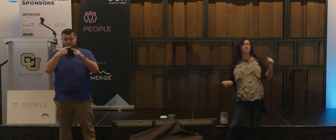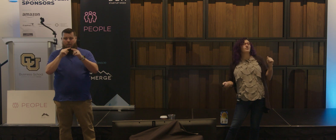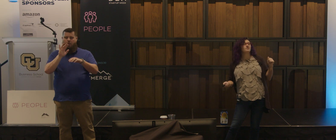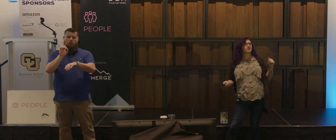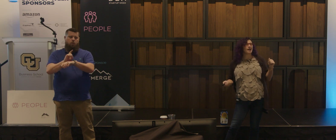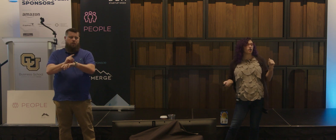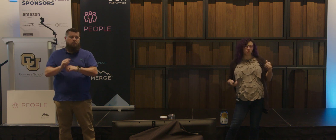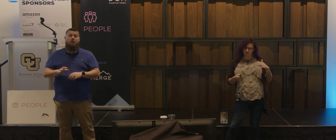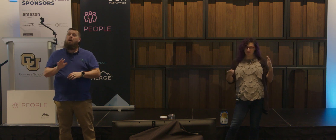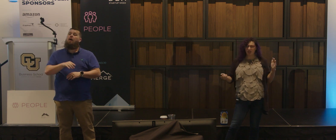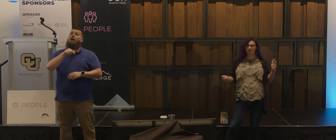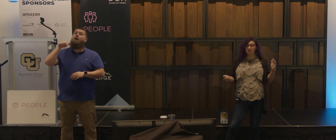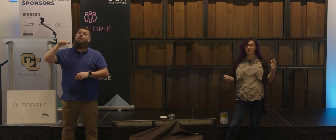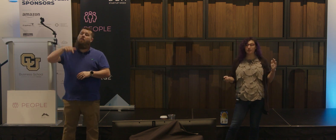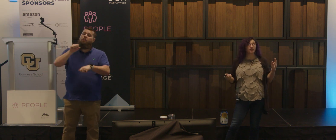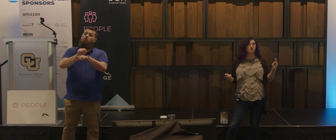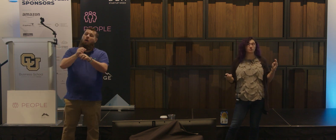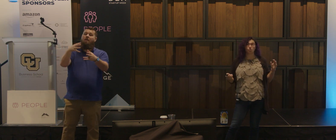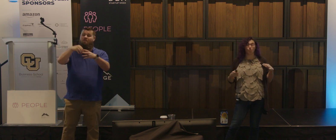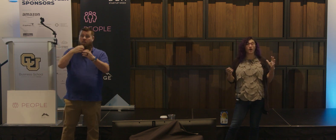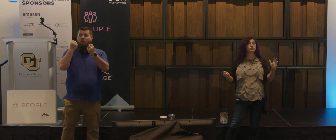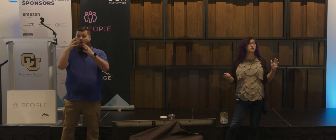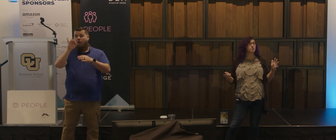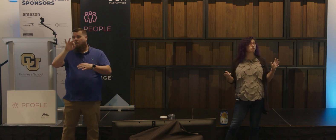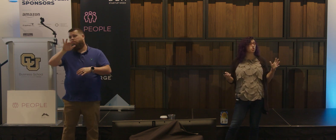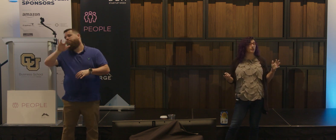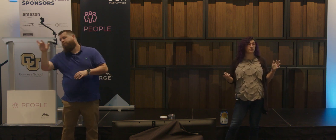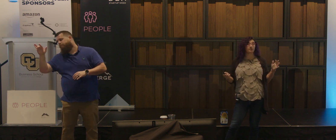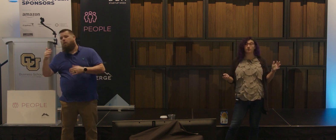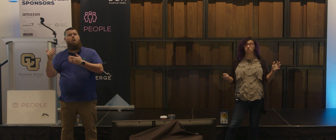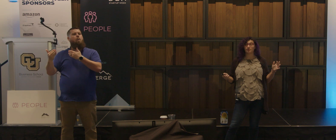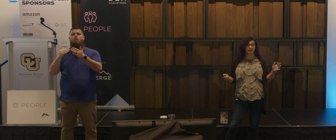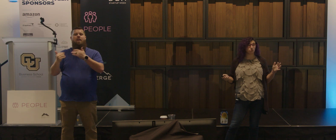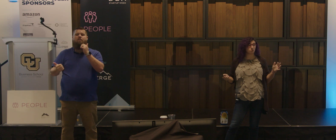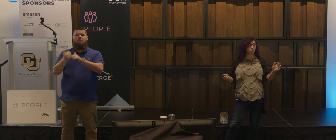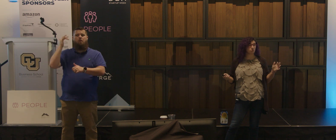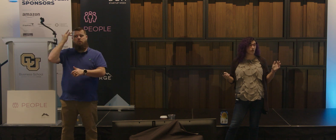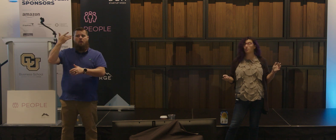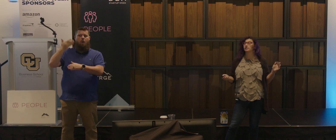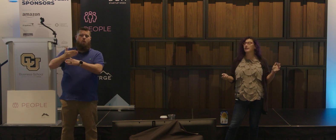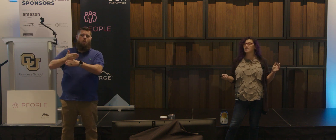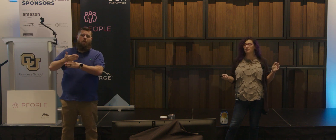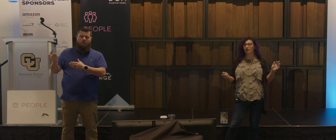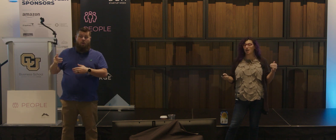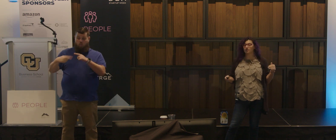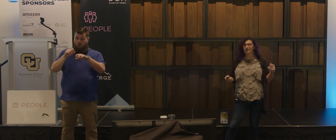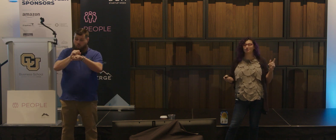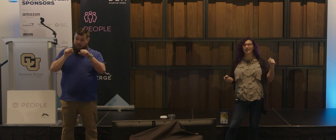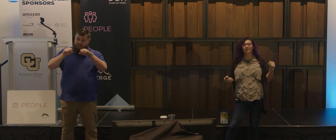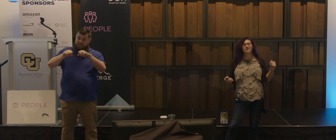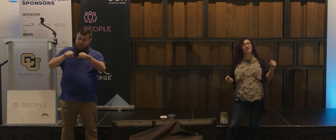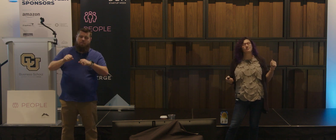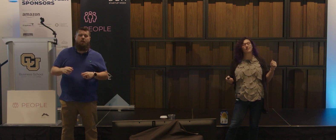This job involves a lot of this thing that is whatever is the most annoying thing that the job entails. When I worked in landscaping, I always